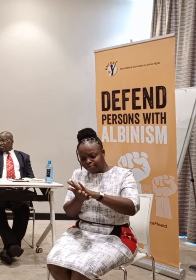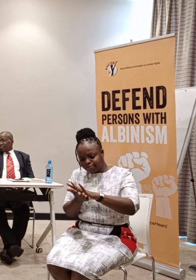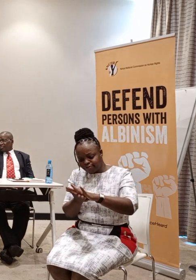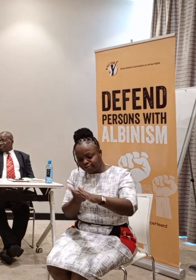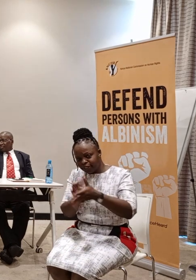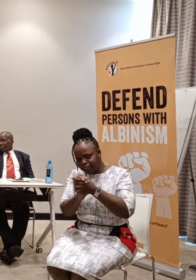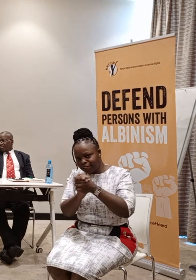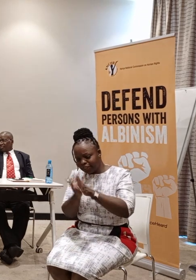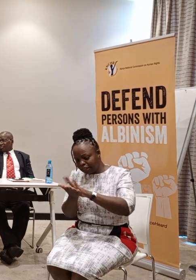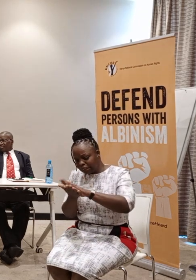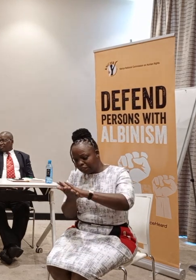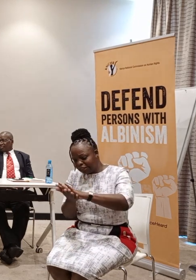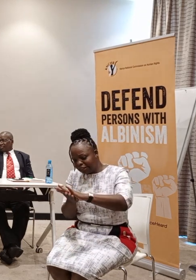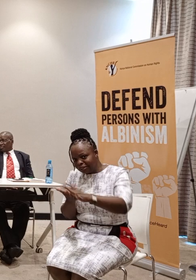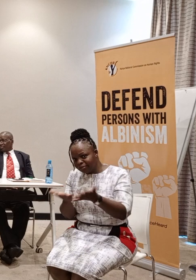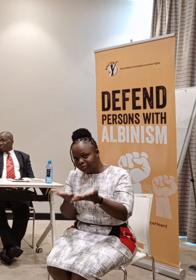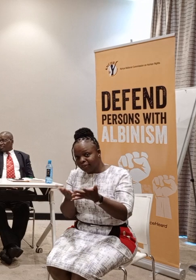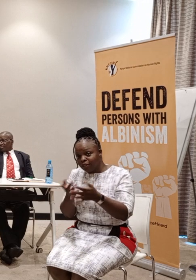day, just when I was